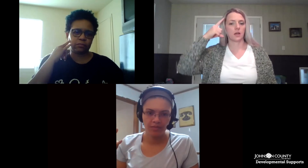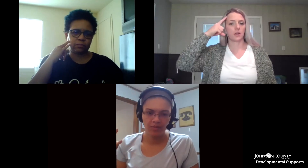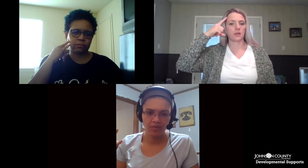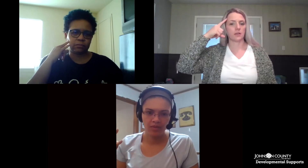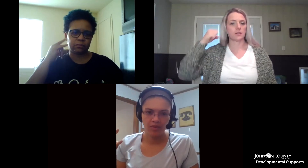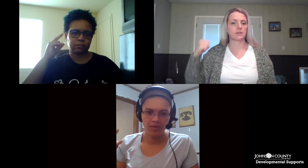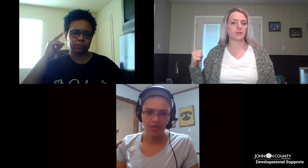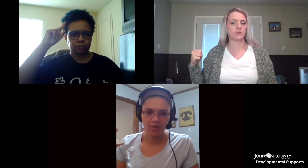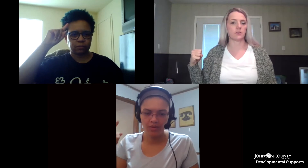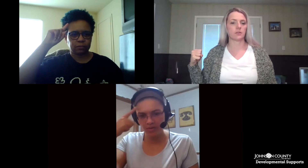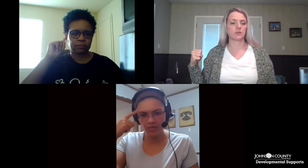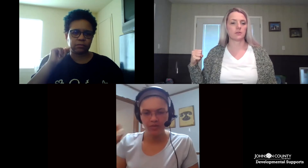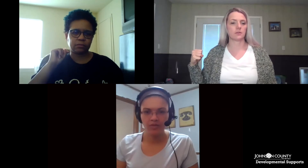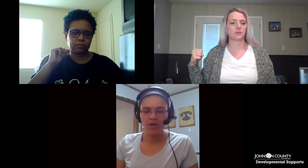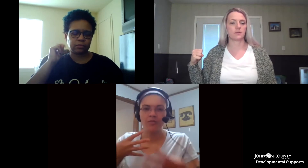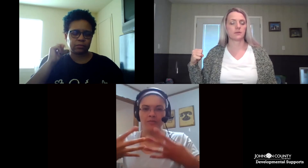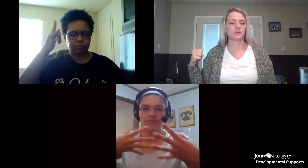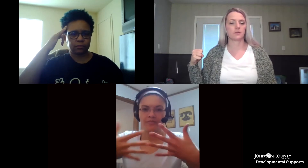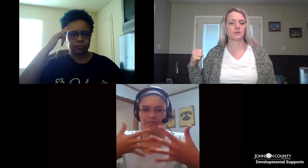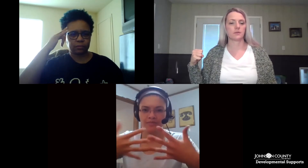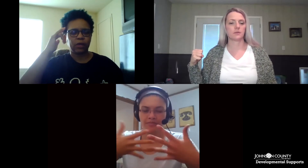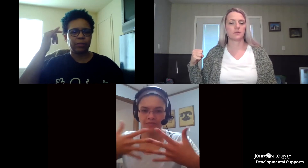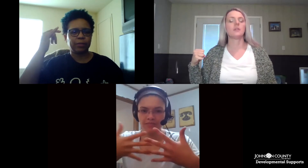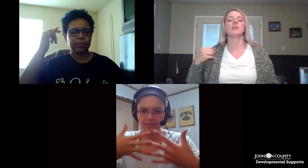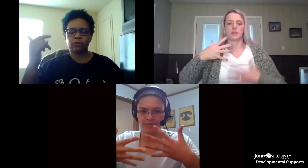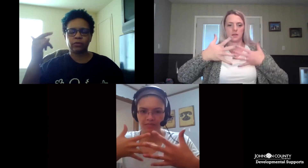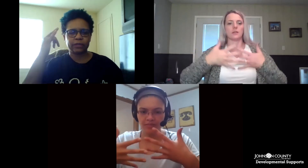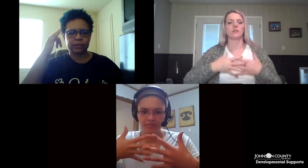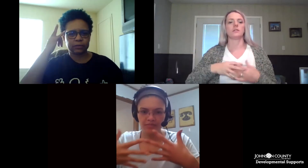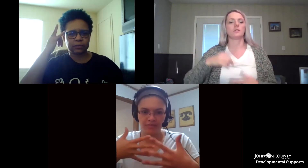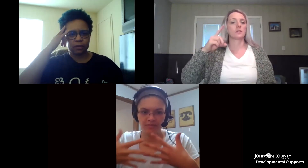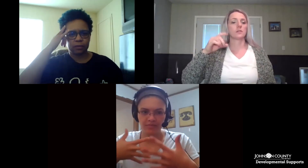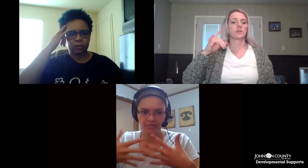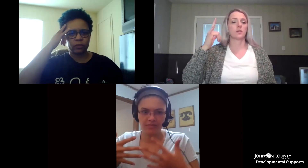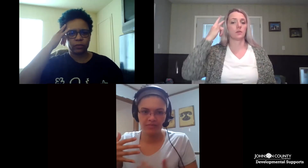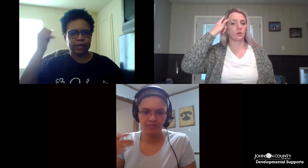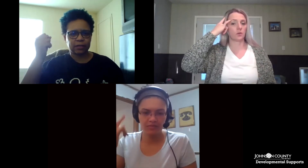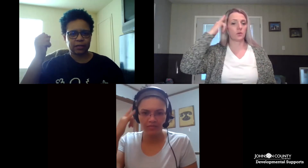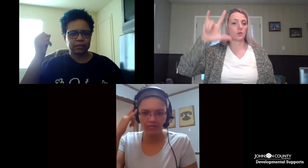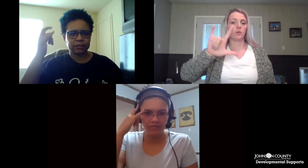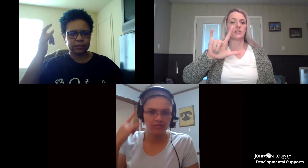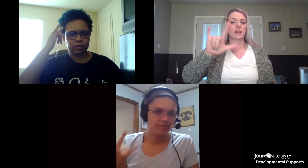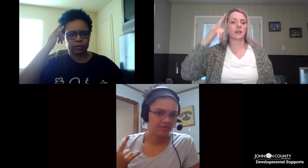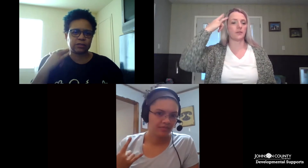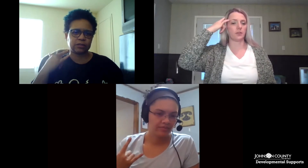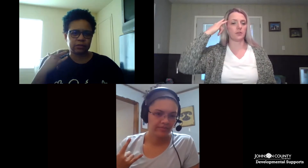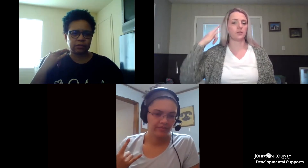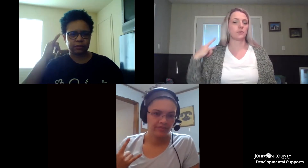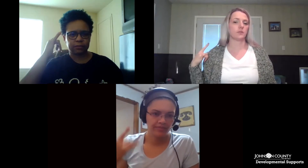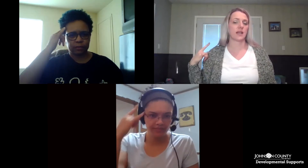And then silver. I mean, gold was like this. Gold or- is I love you,